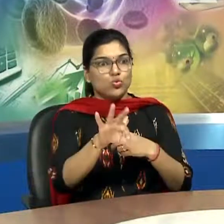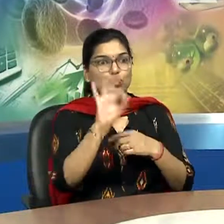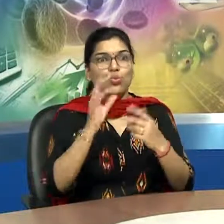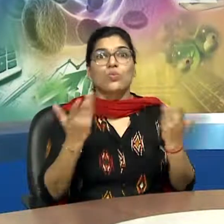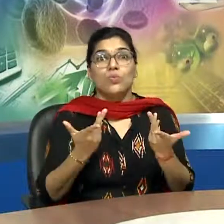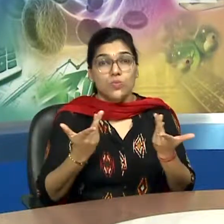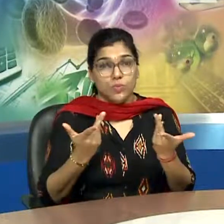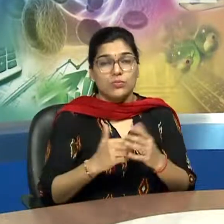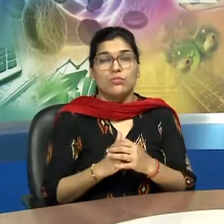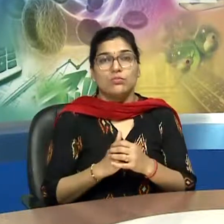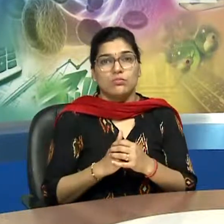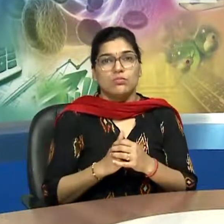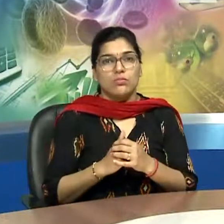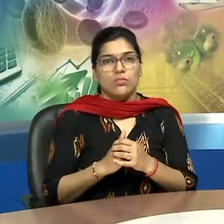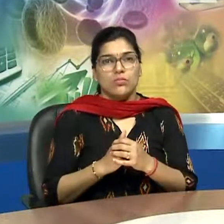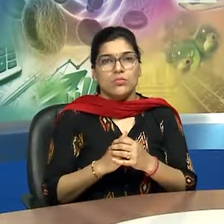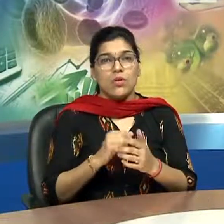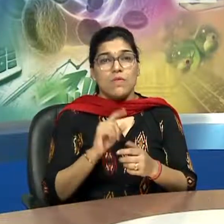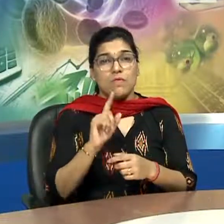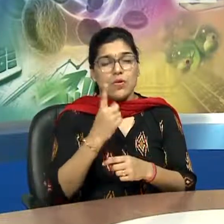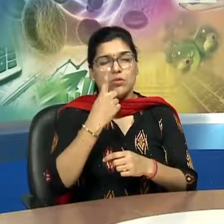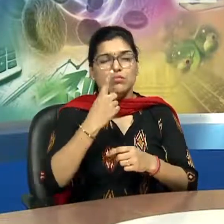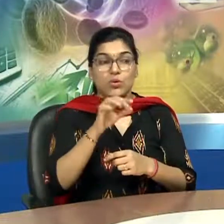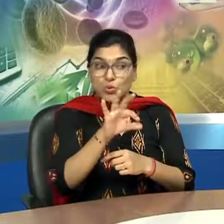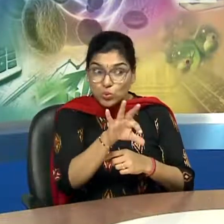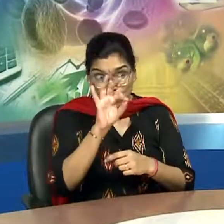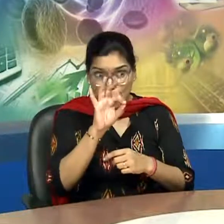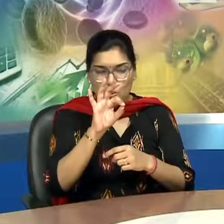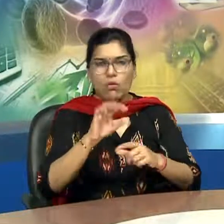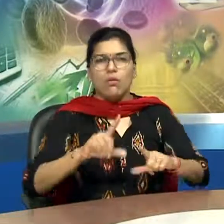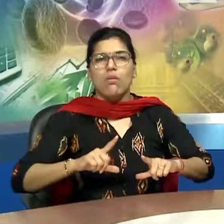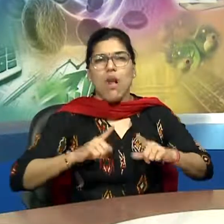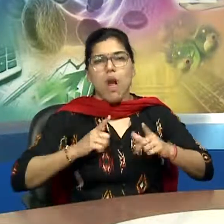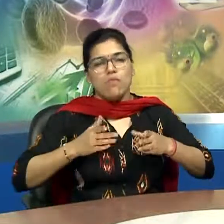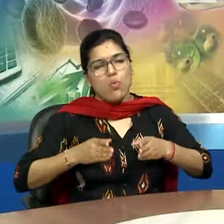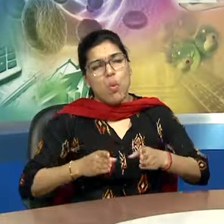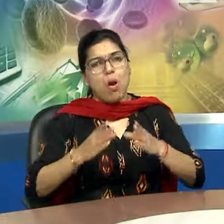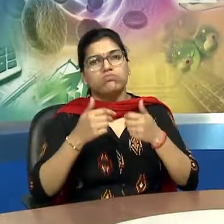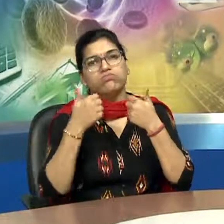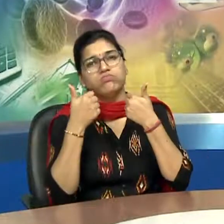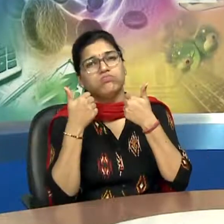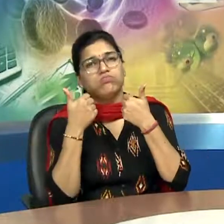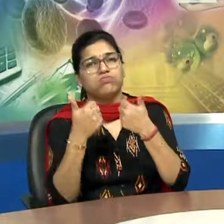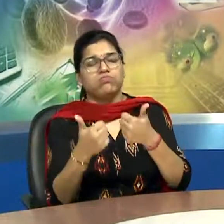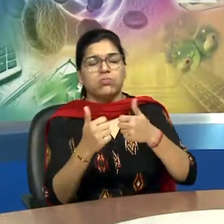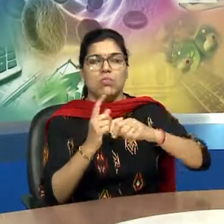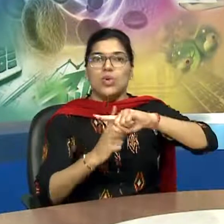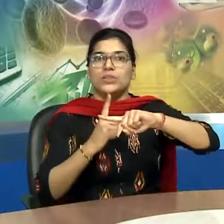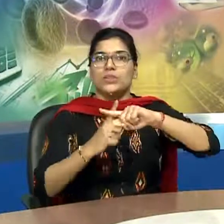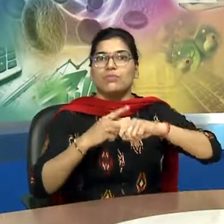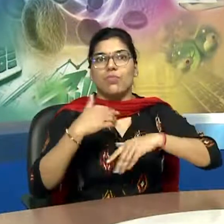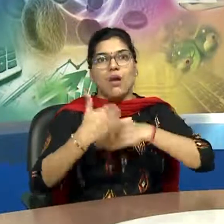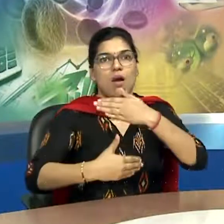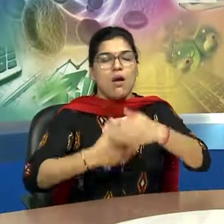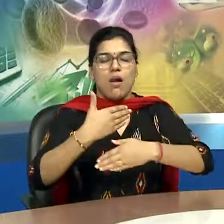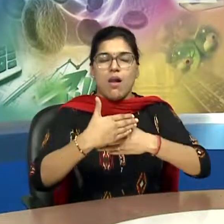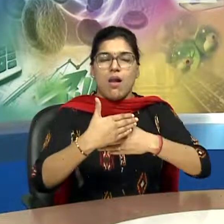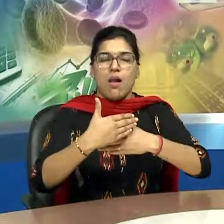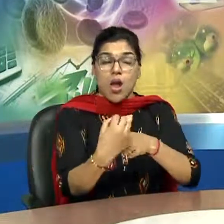And making healthy choices also means choosing a lifestyle that has a positive effect on the body